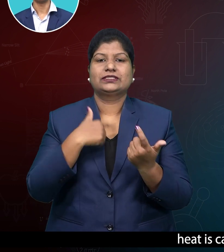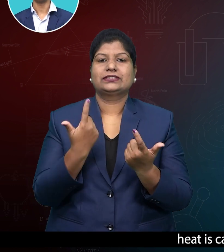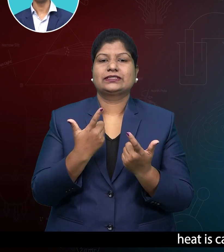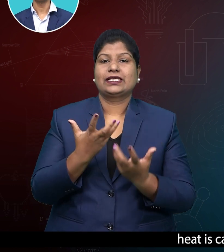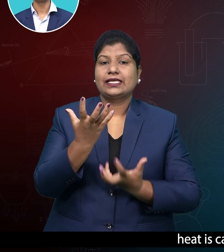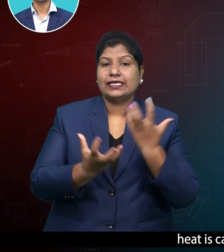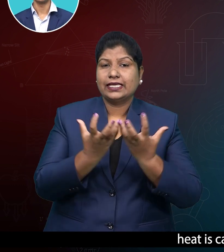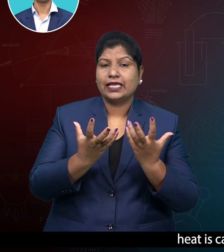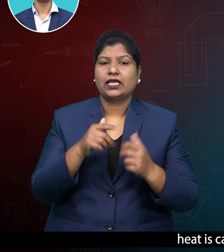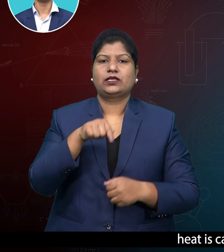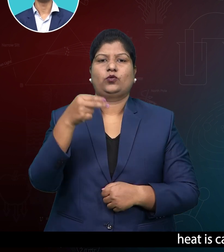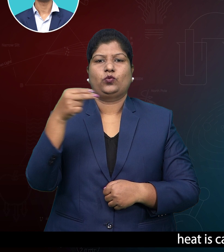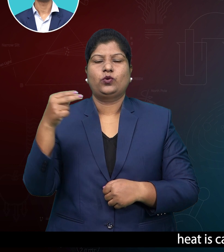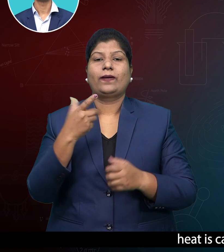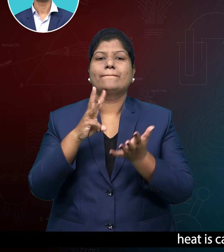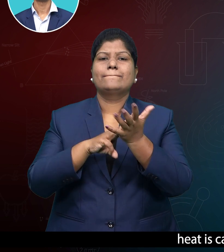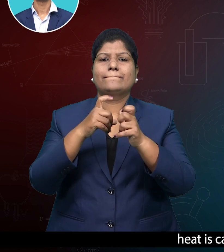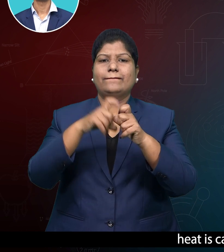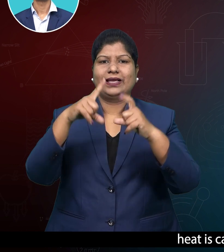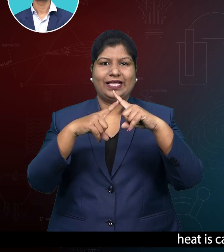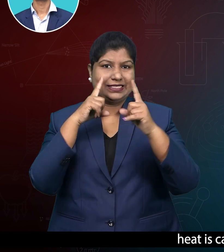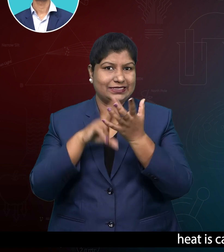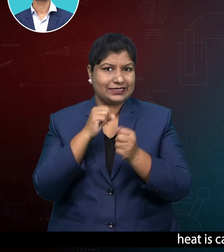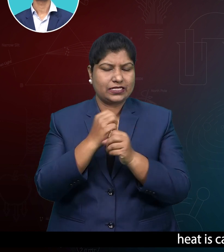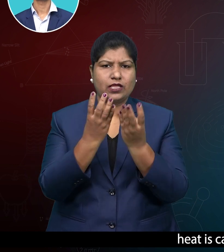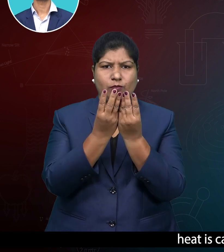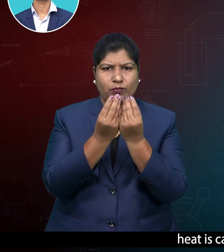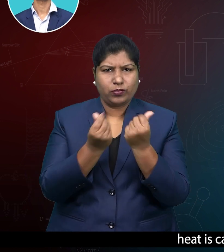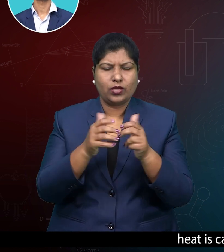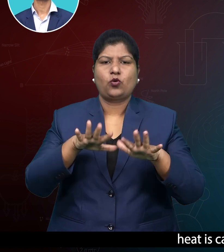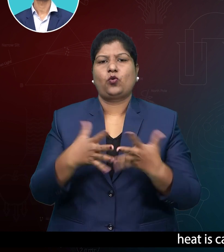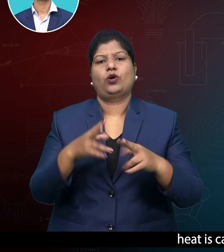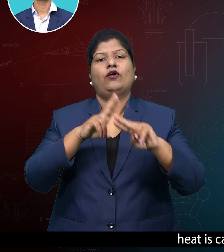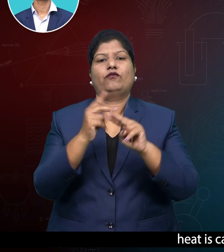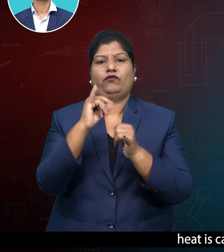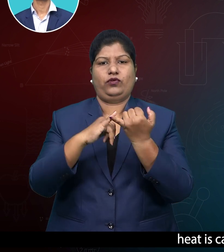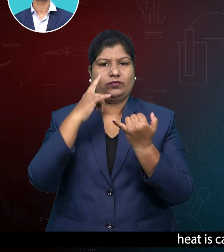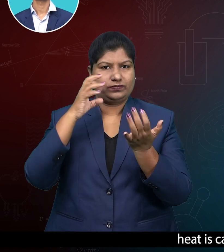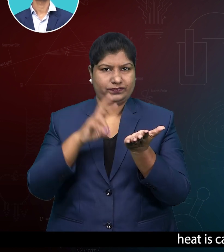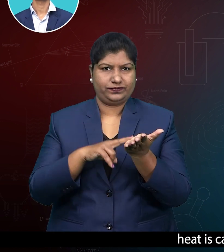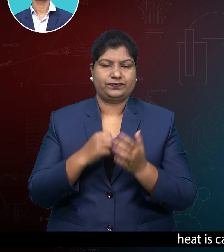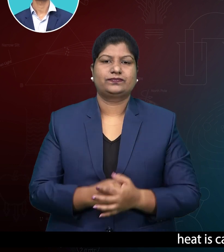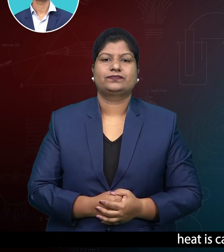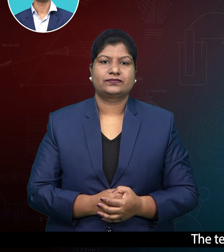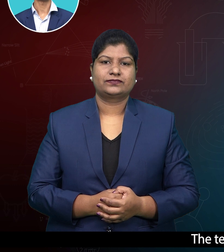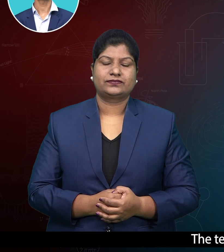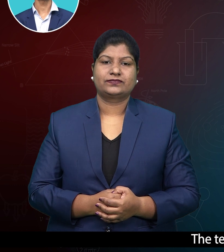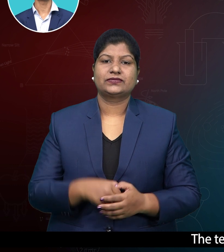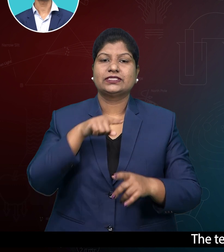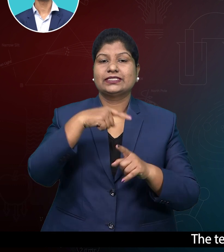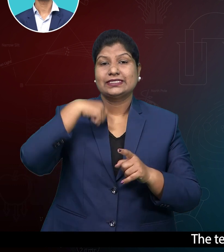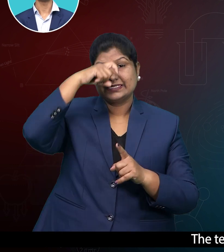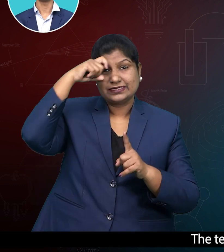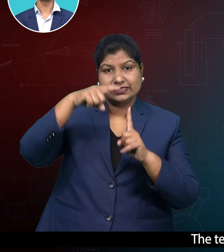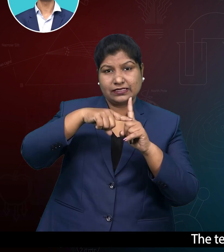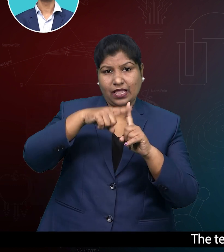called melting or fusion. The